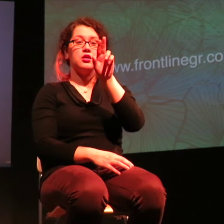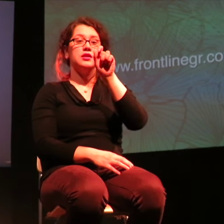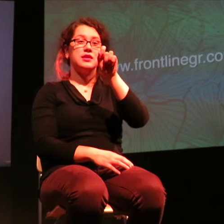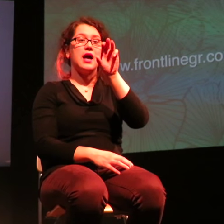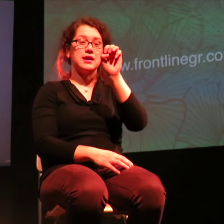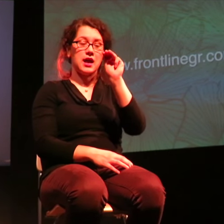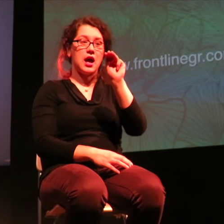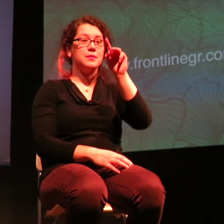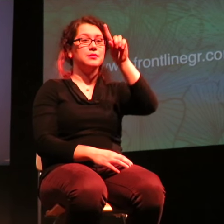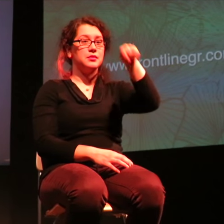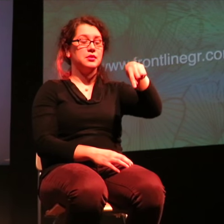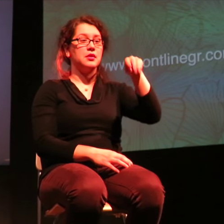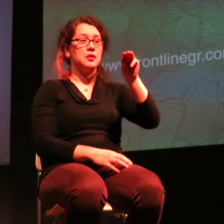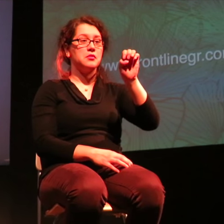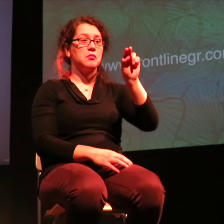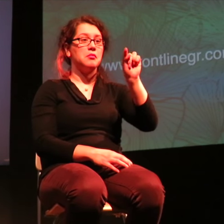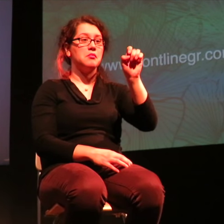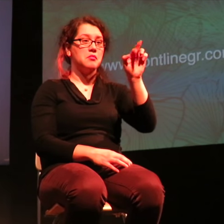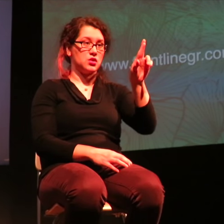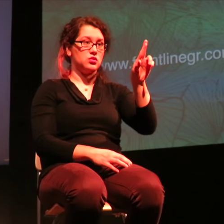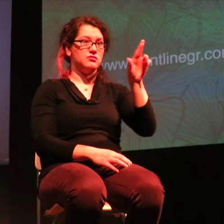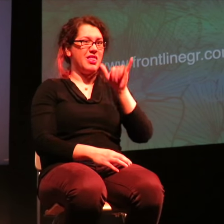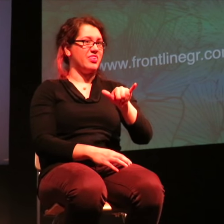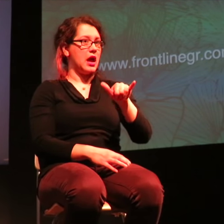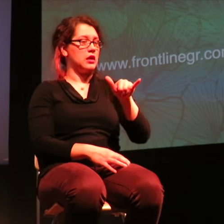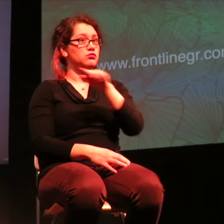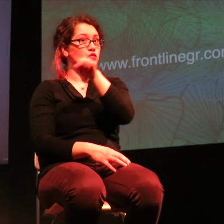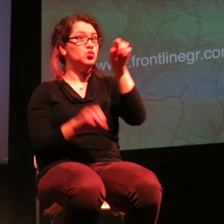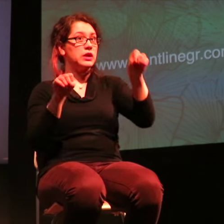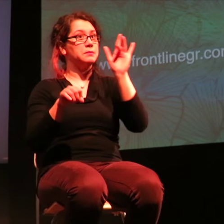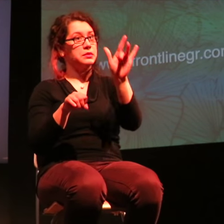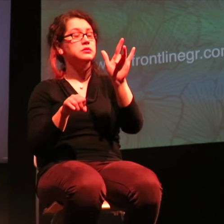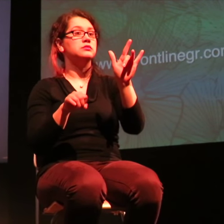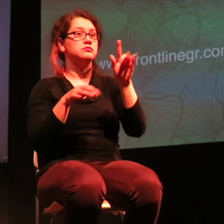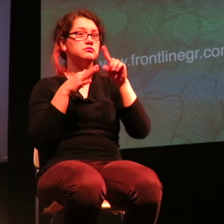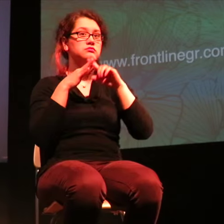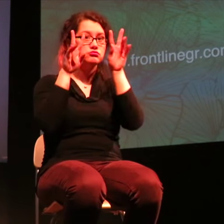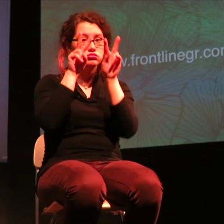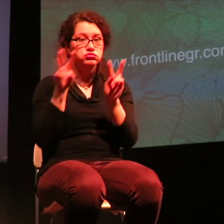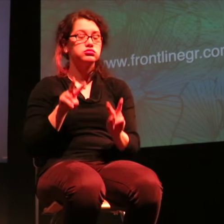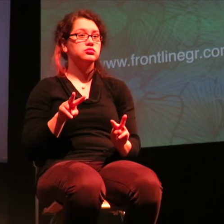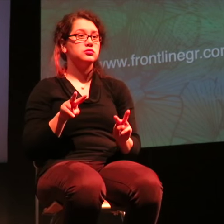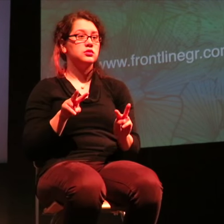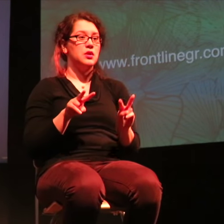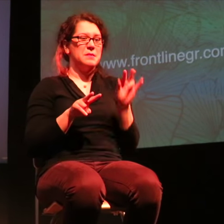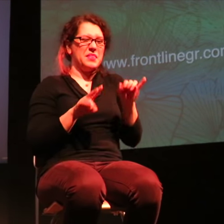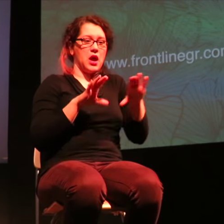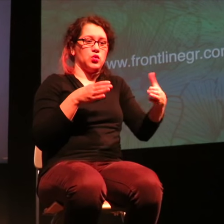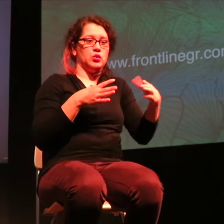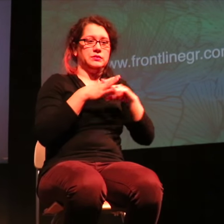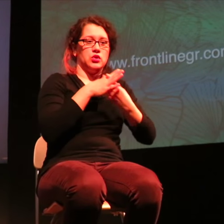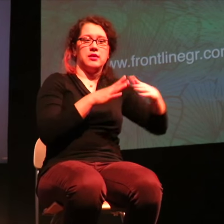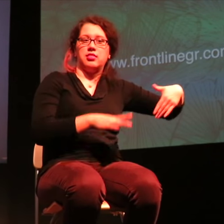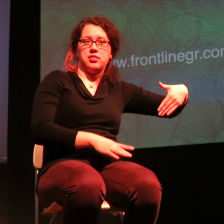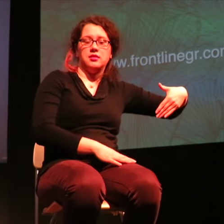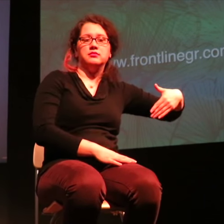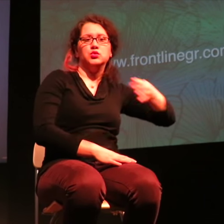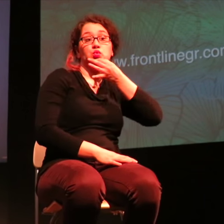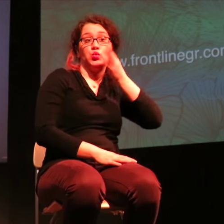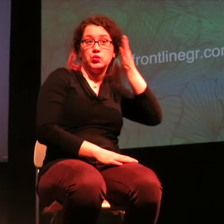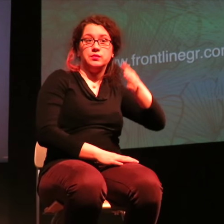link is live, but the initiative hasn't actually started yet, but it will start soon. And what we want is this. We want